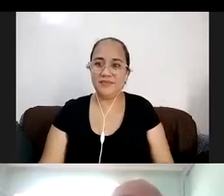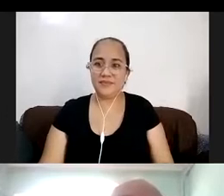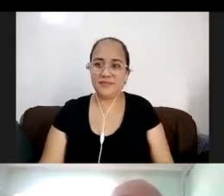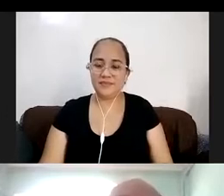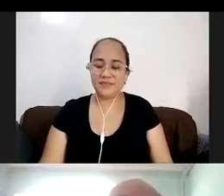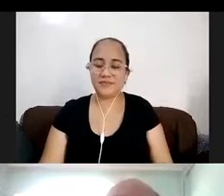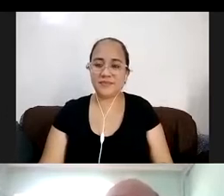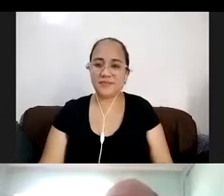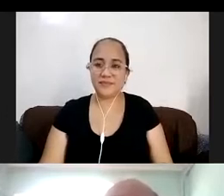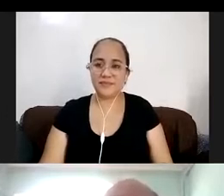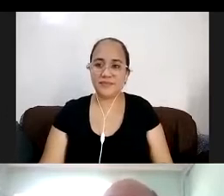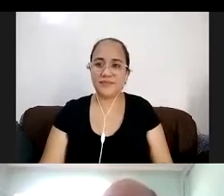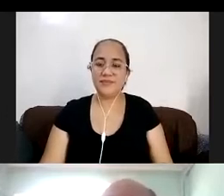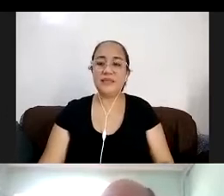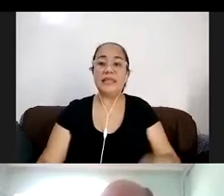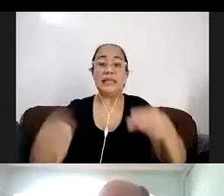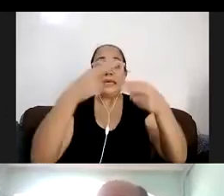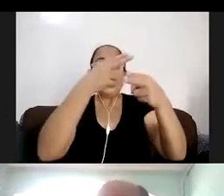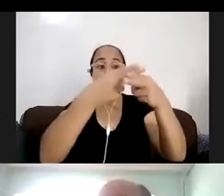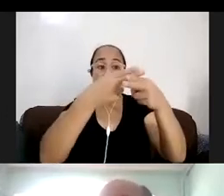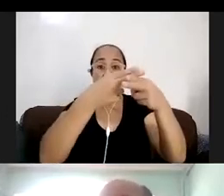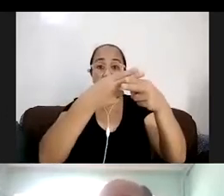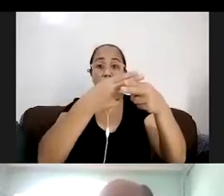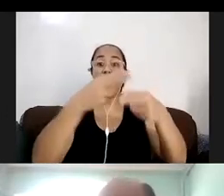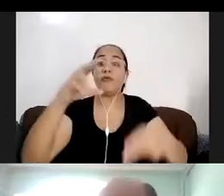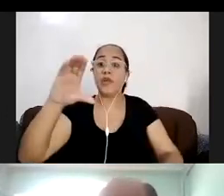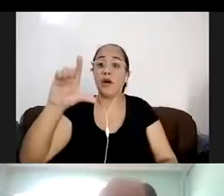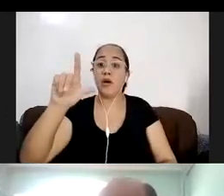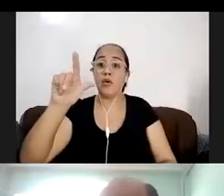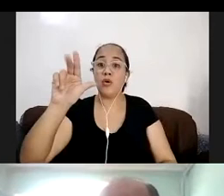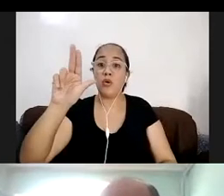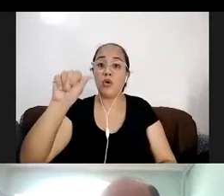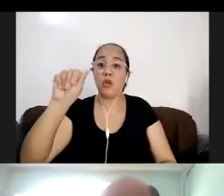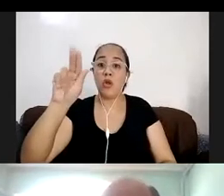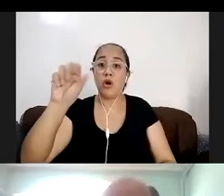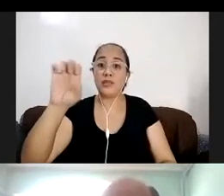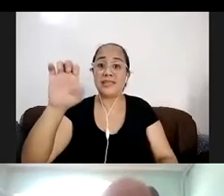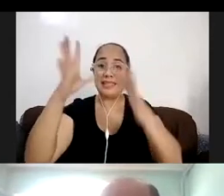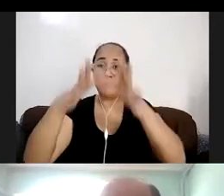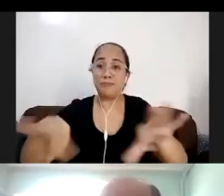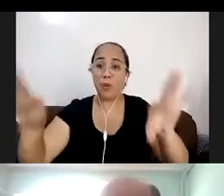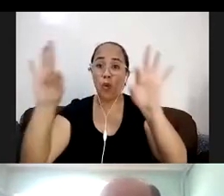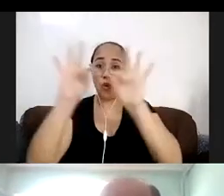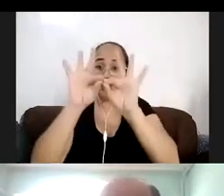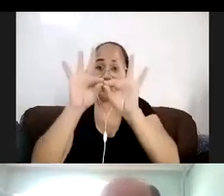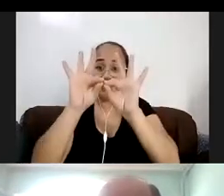And the name of the clause that is most important is called the main clause,